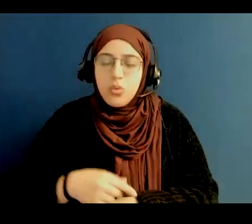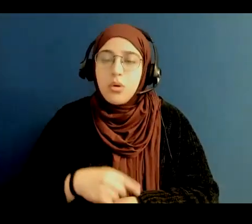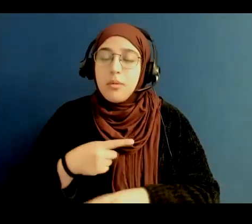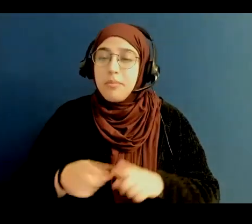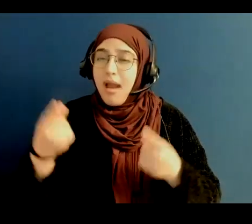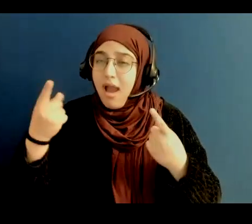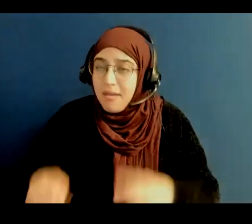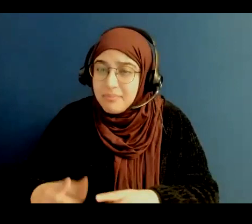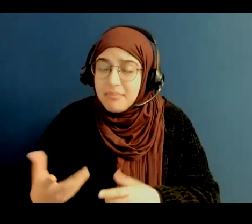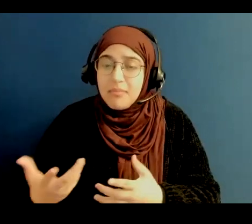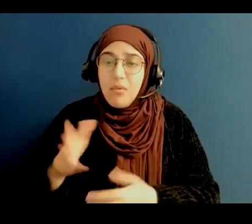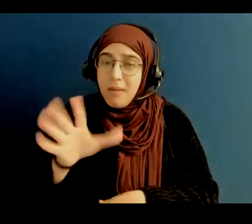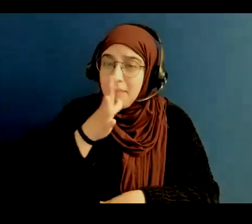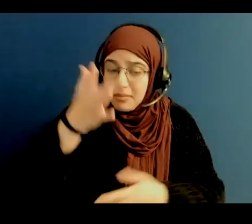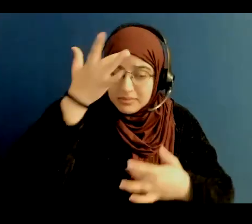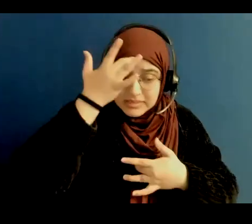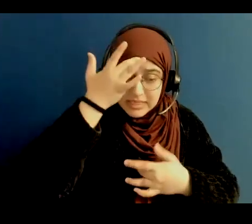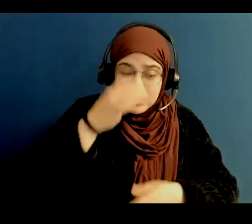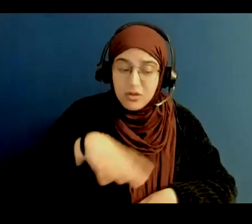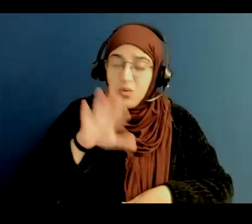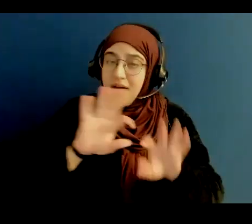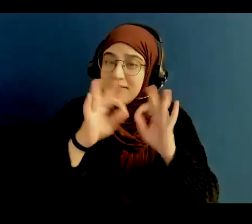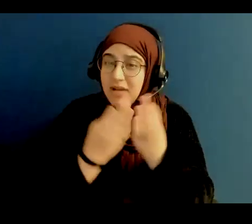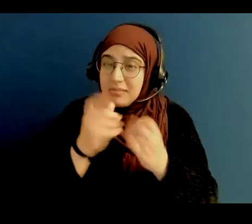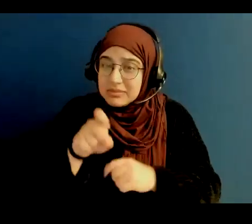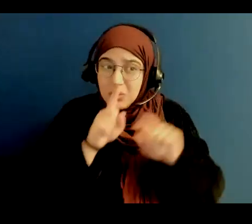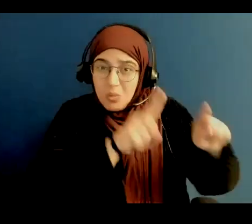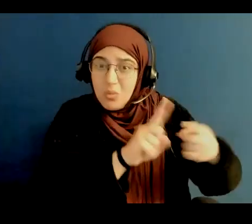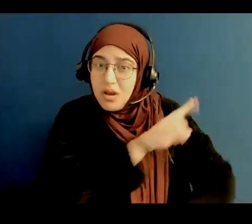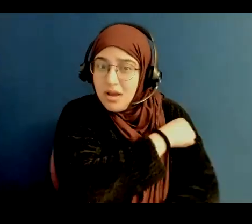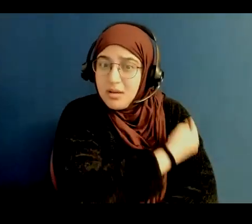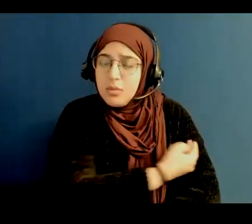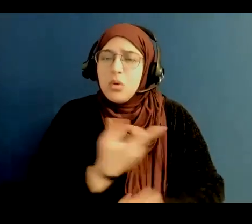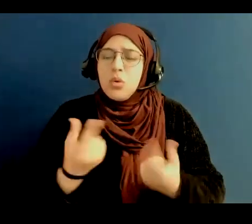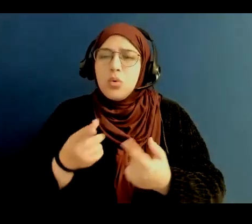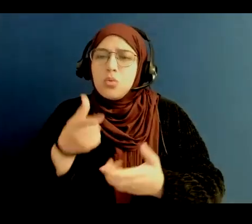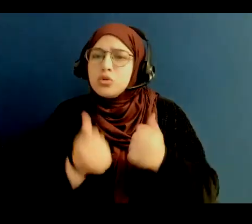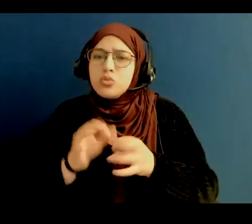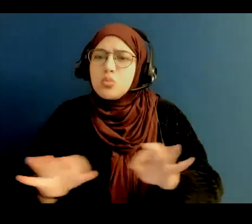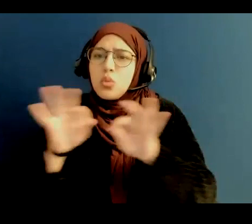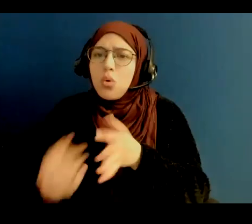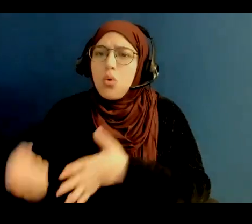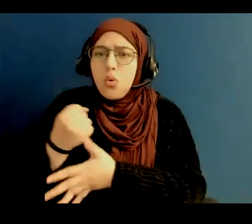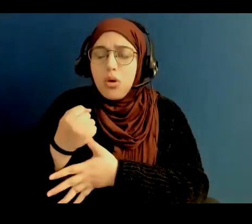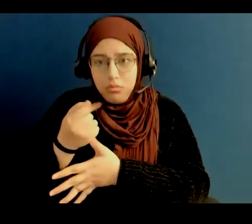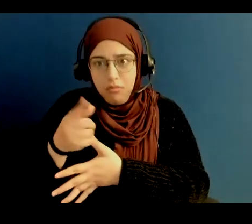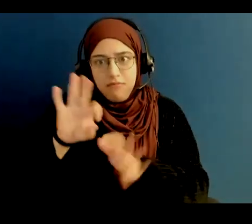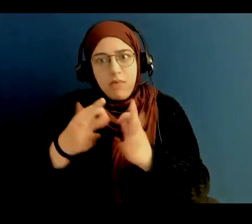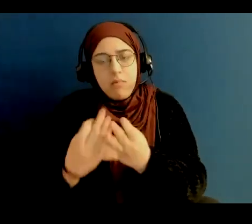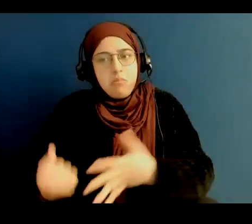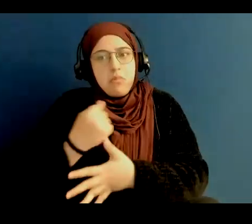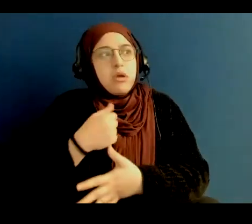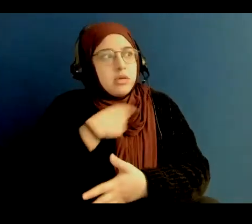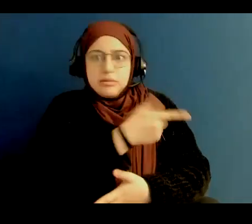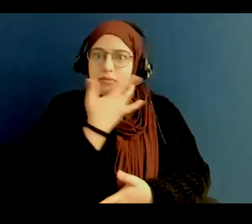sick or your family needs to go to the hospital, what are you going to do? You're going to prioritize your family, right? You're going to take the day off from work and you're going to